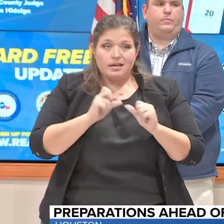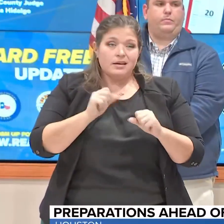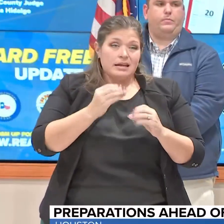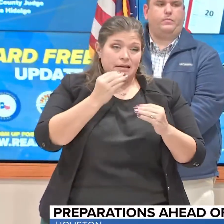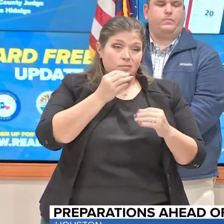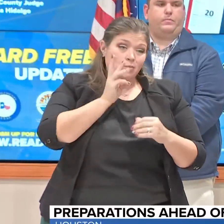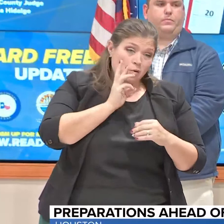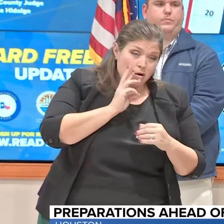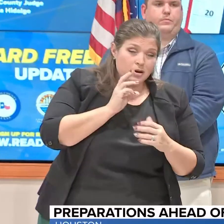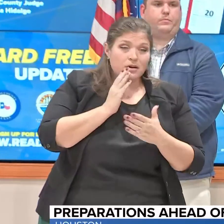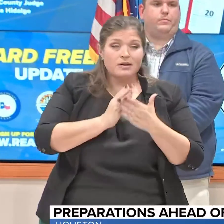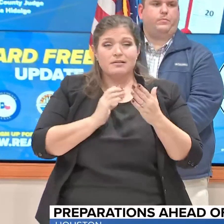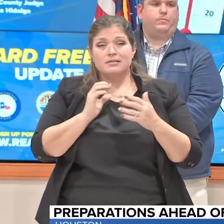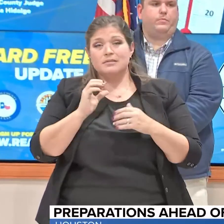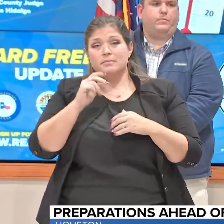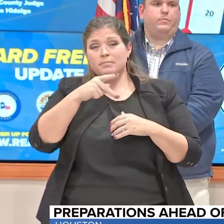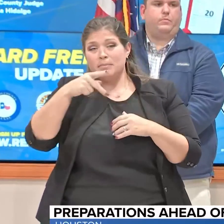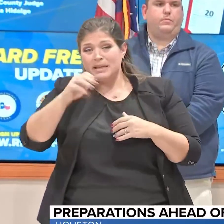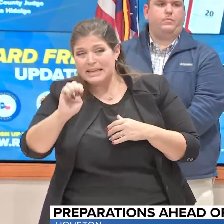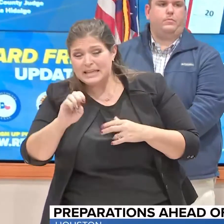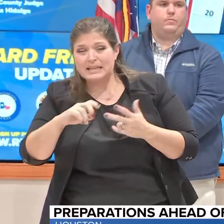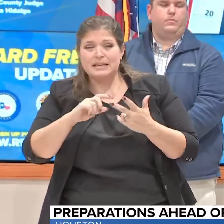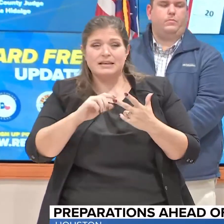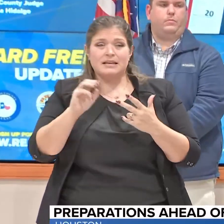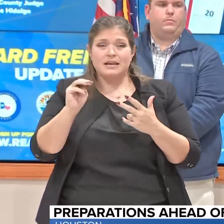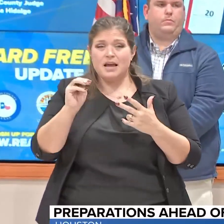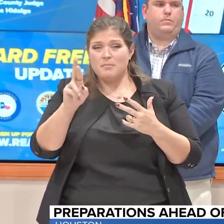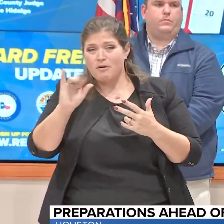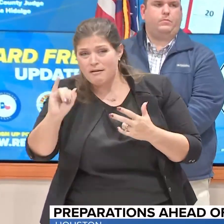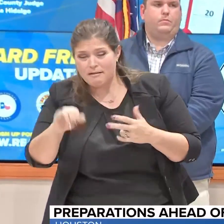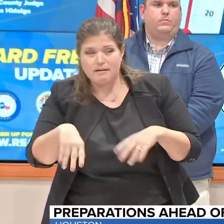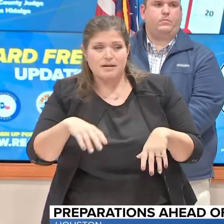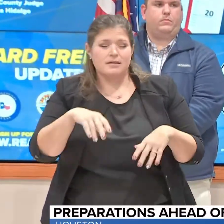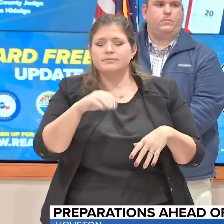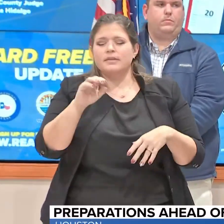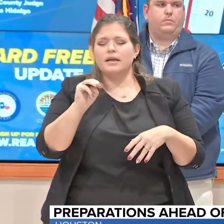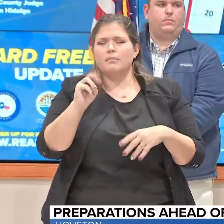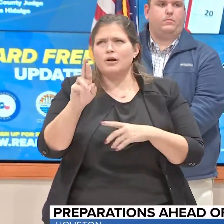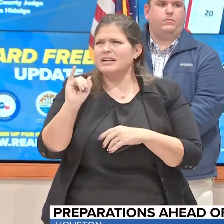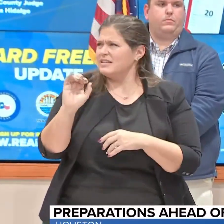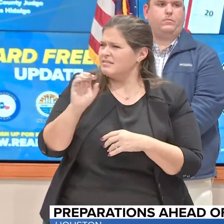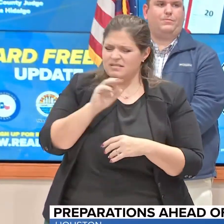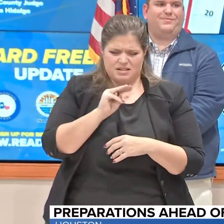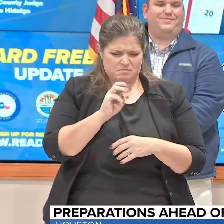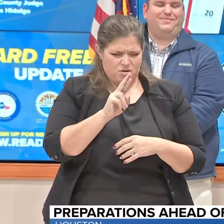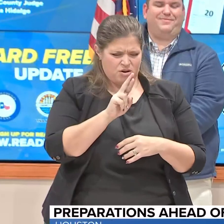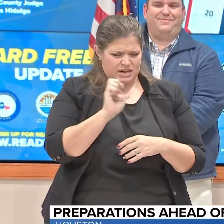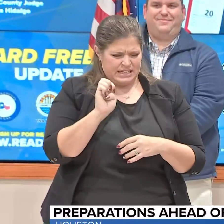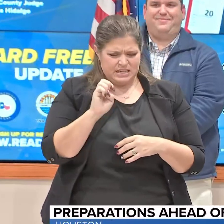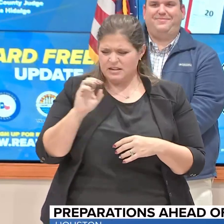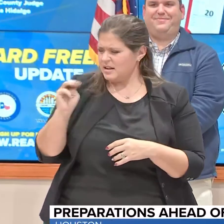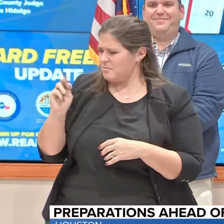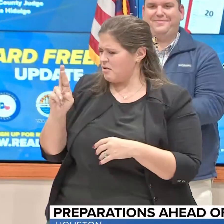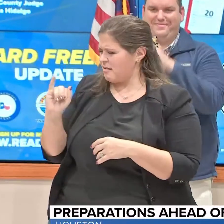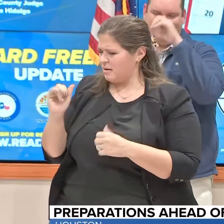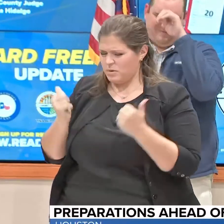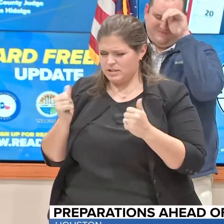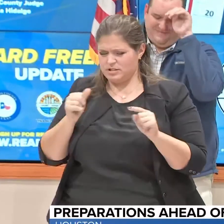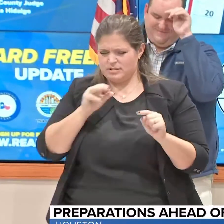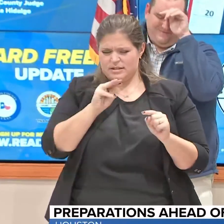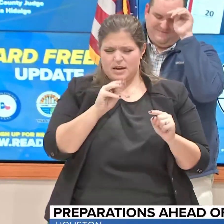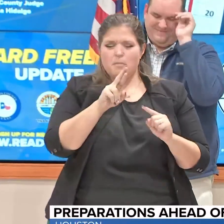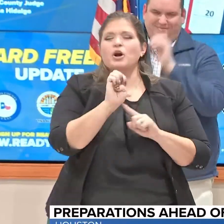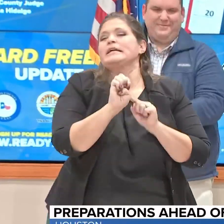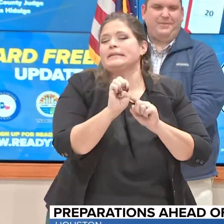and water and PPEs being provided, and MRIs being provided. MREs. Is it MREs? MRIs. Okay, y'all know what I